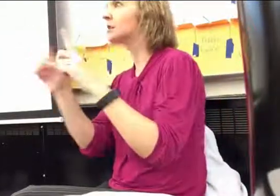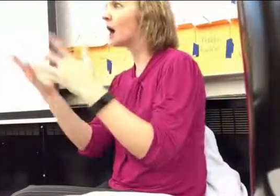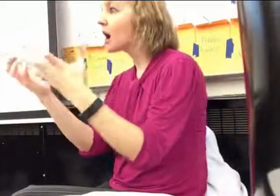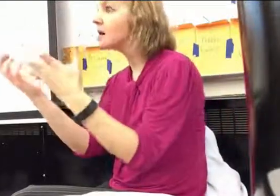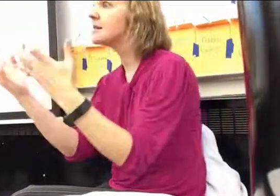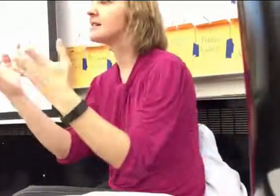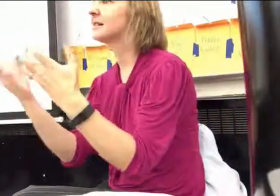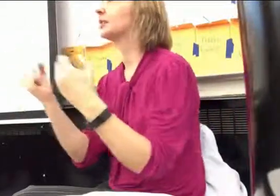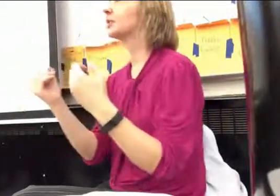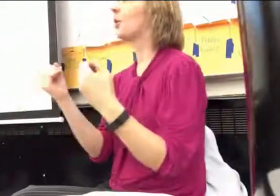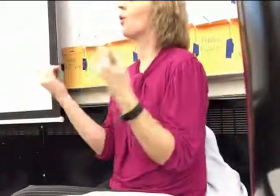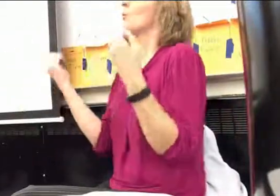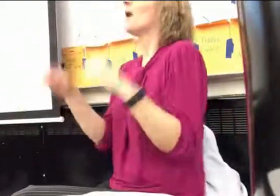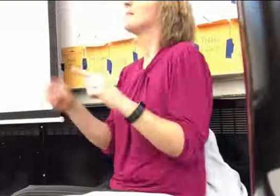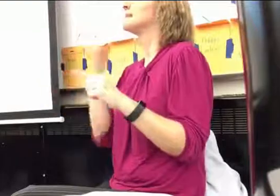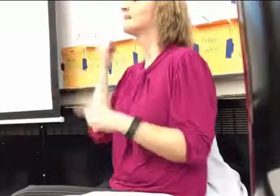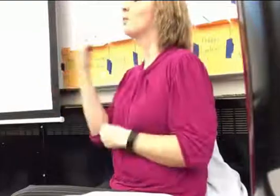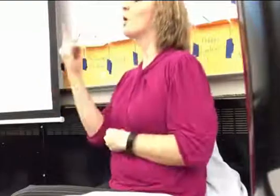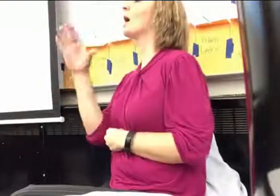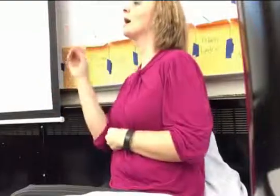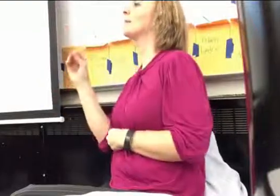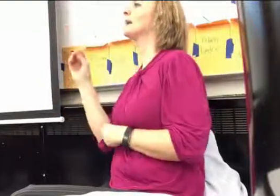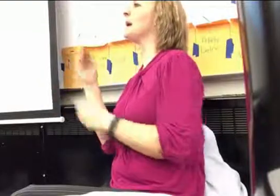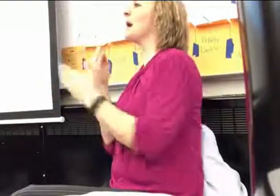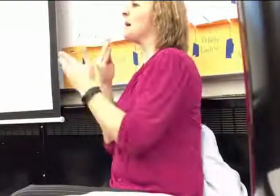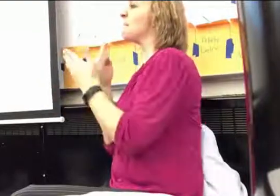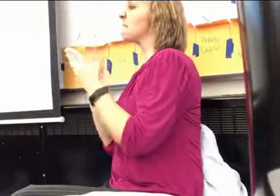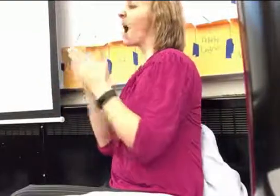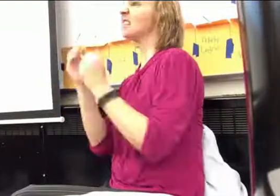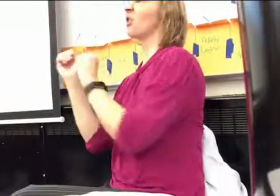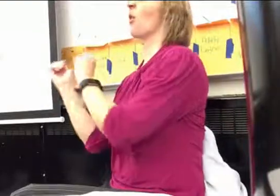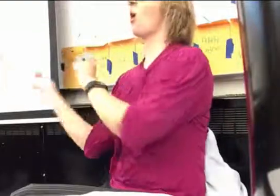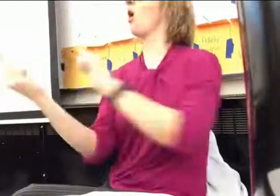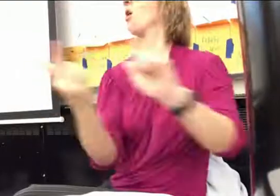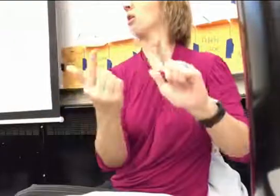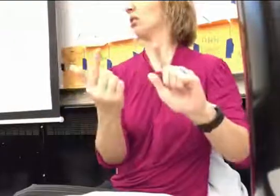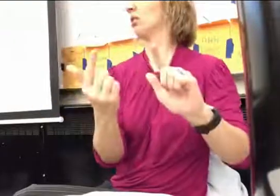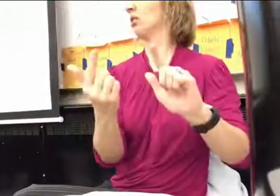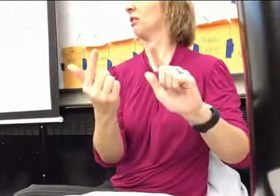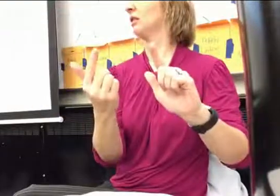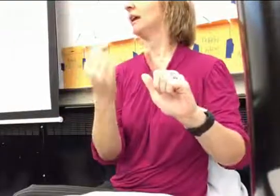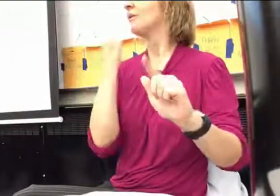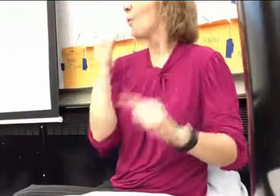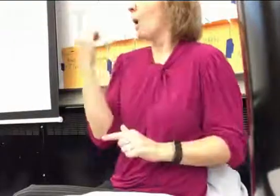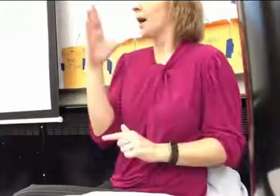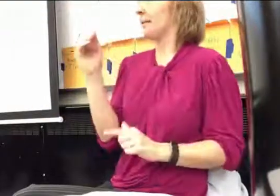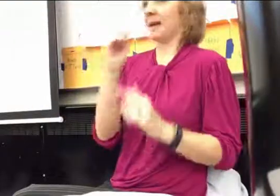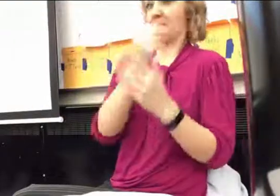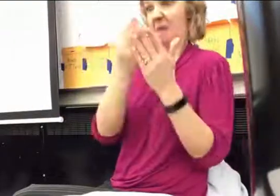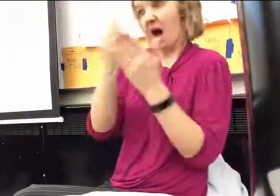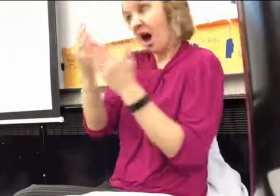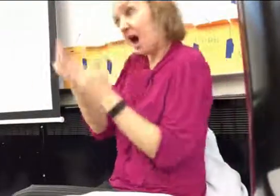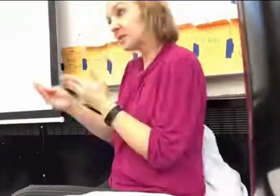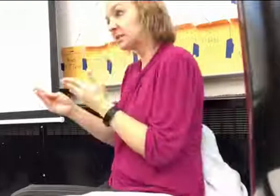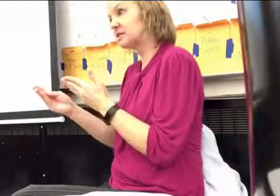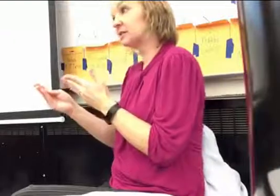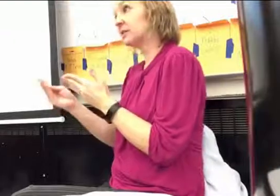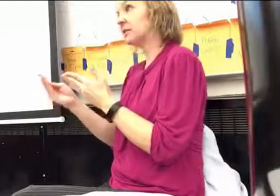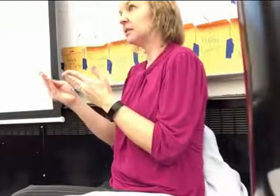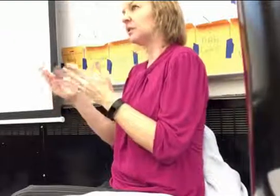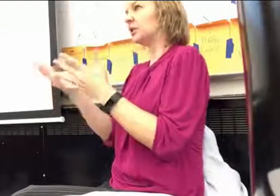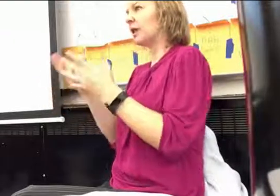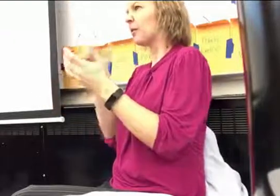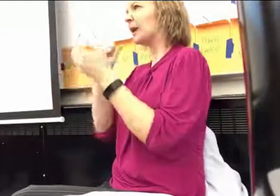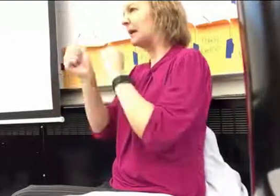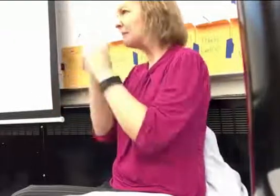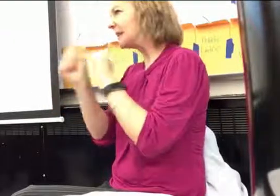Well, what happens if one company buys every single one of the burger joints in the United States? Are they going to want to compete against